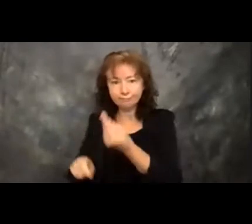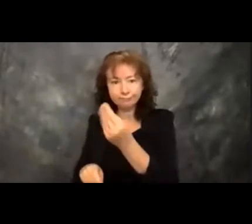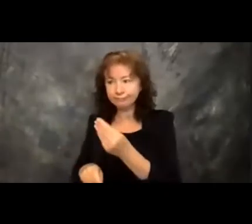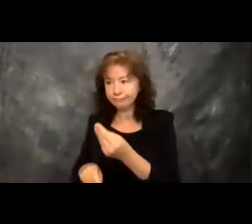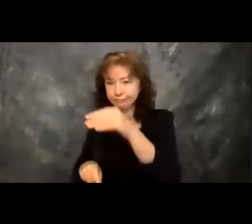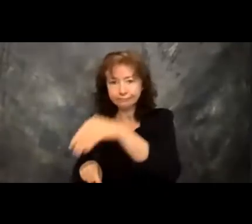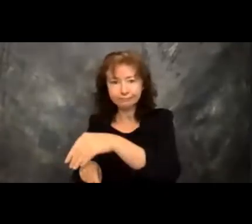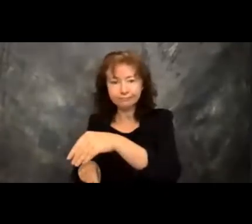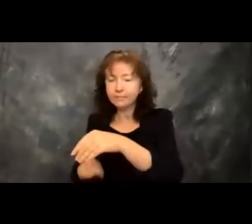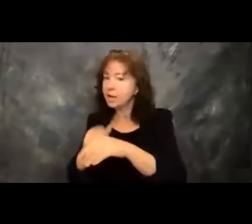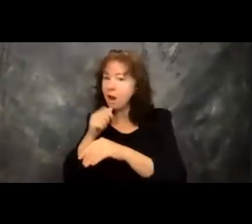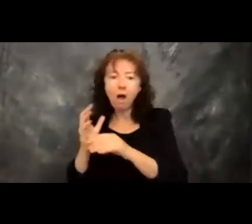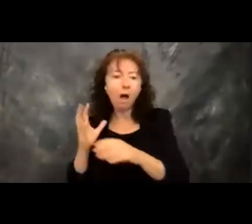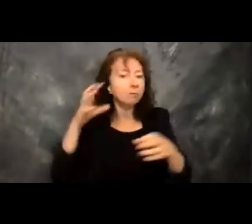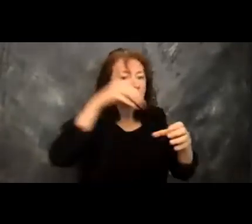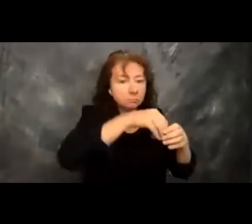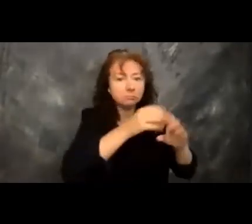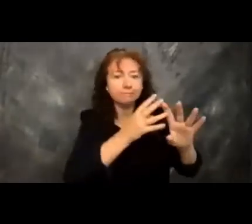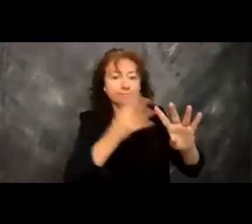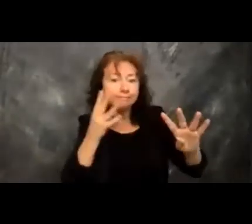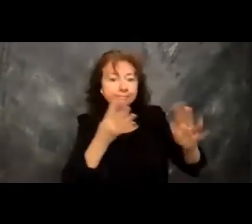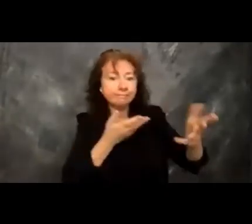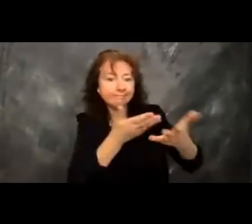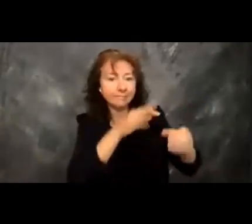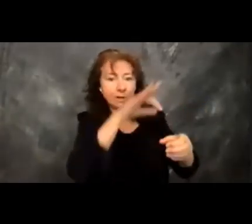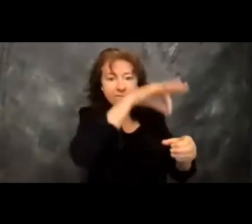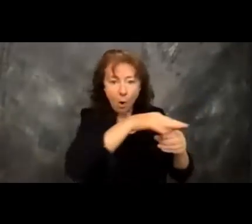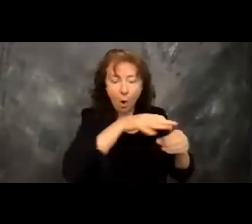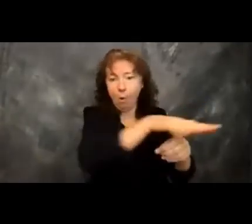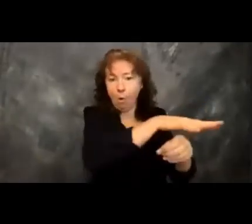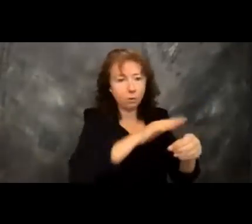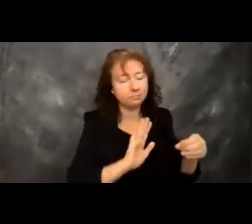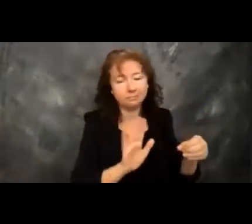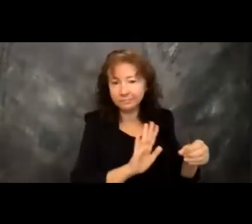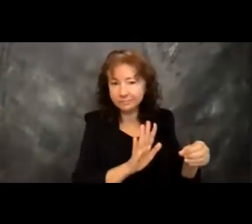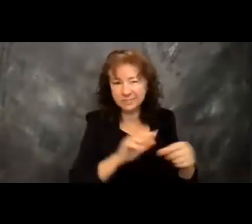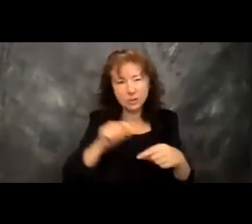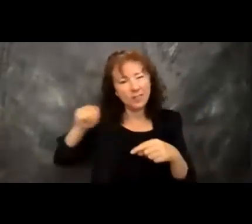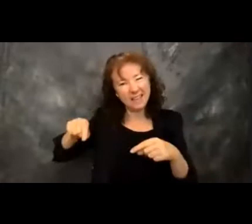Therefore, we need to work on this.